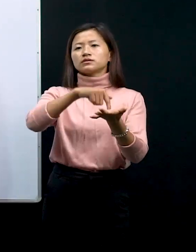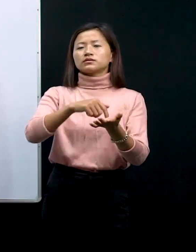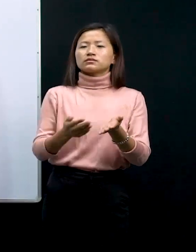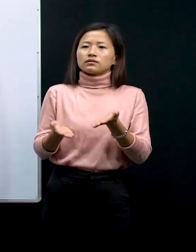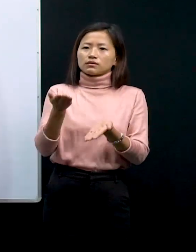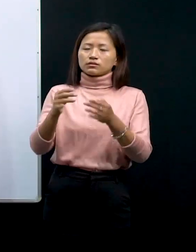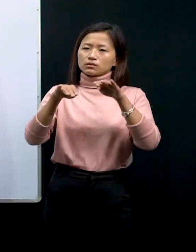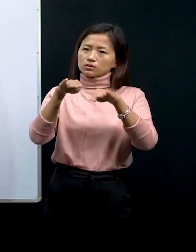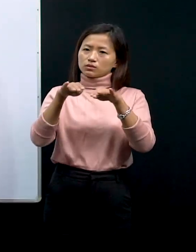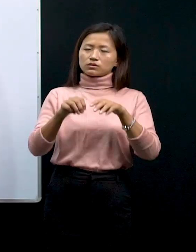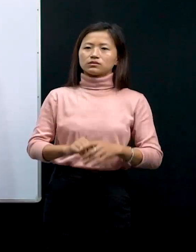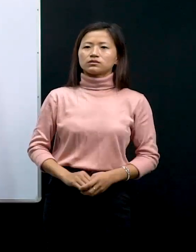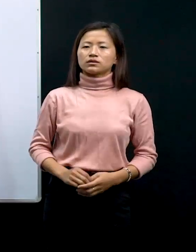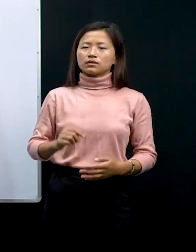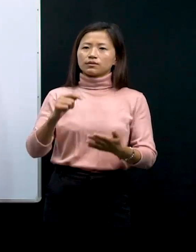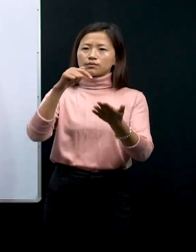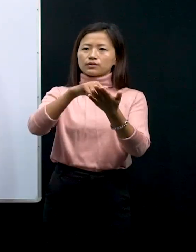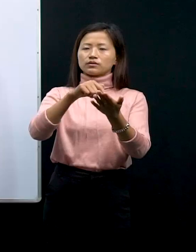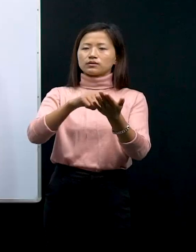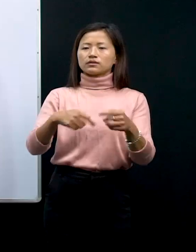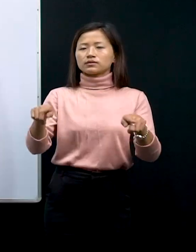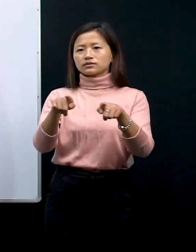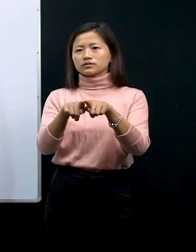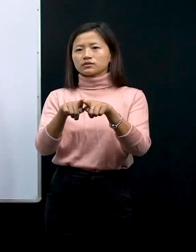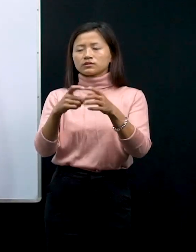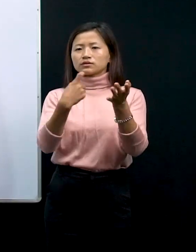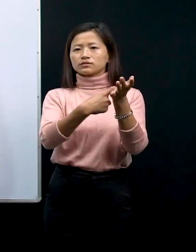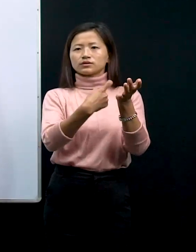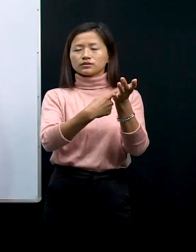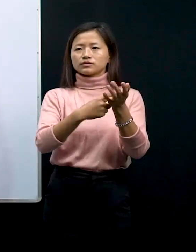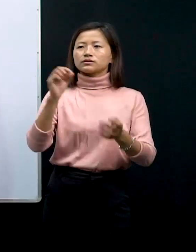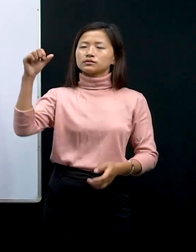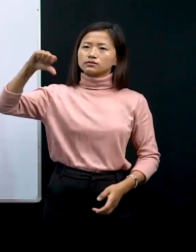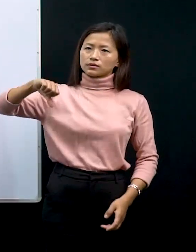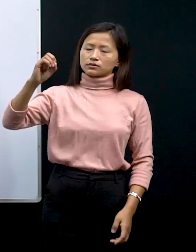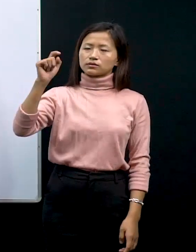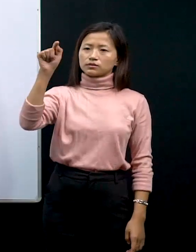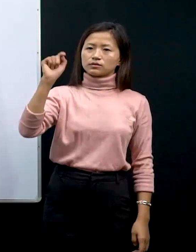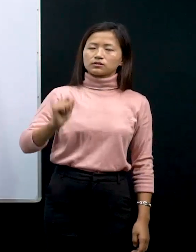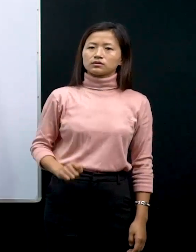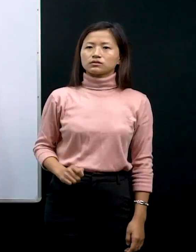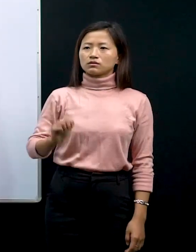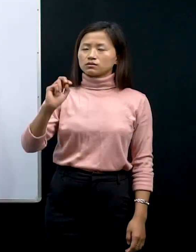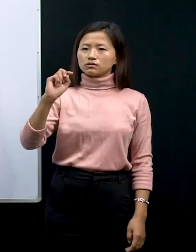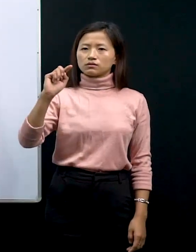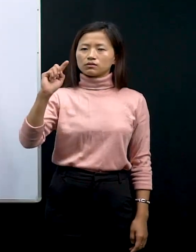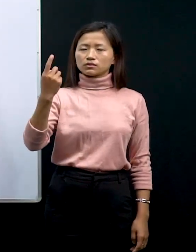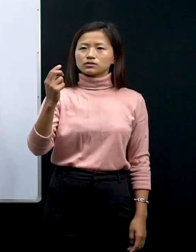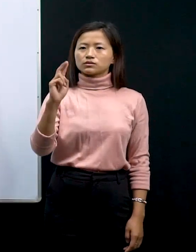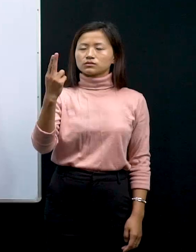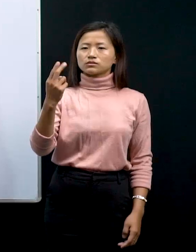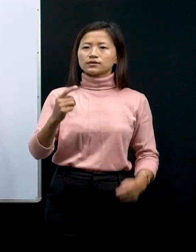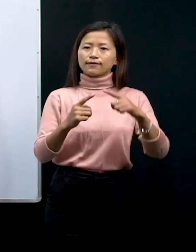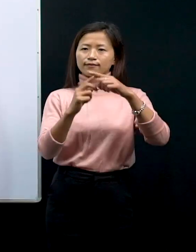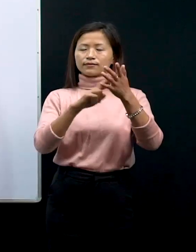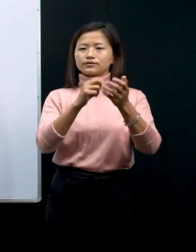equal. And the point of contact of tangent and the radius how many degree? 90 degree. Only 2 tangents can be drawn to